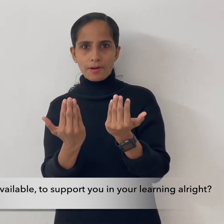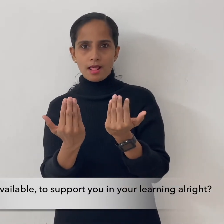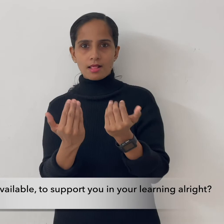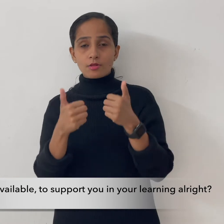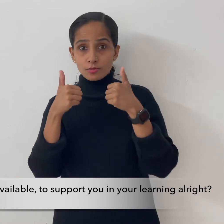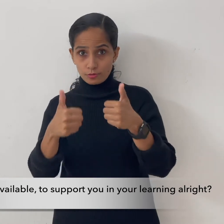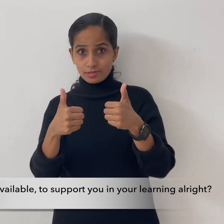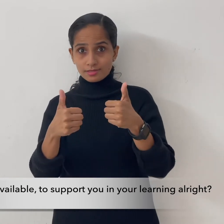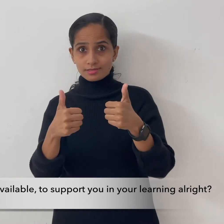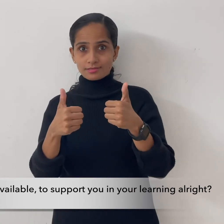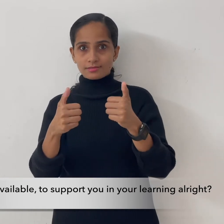right